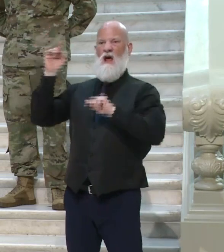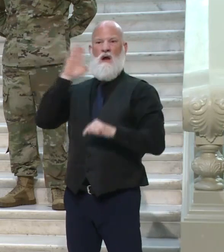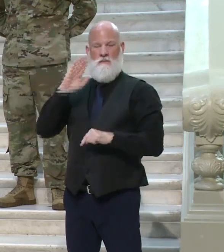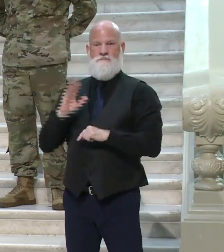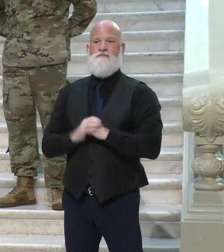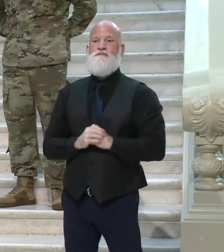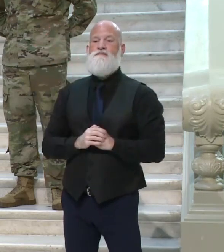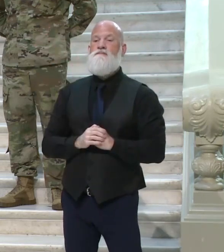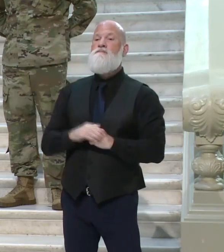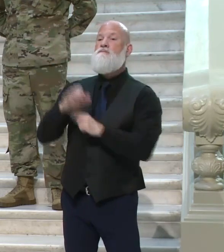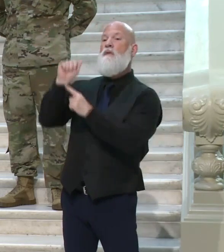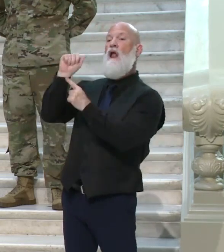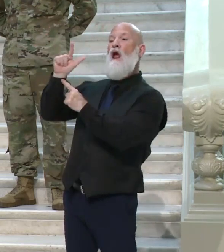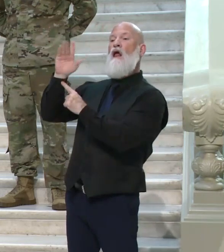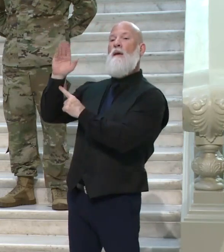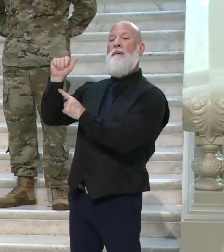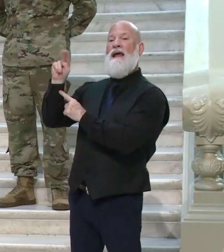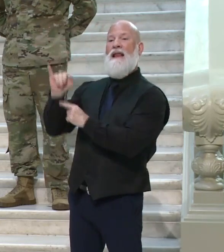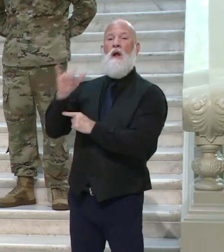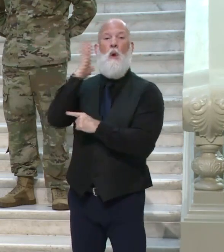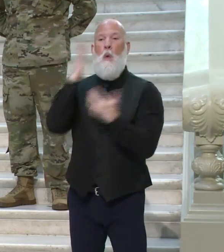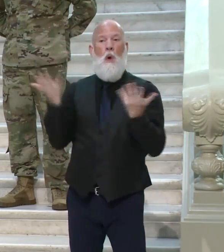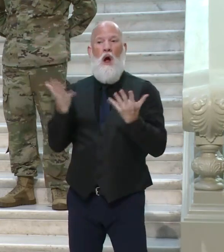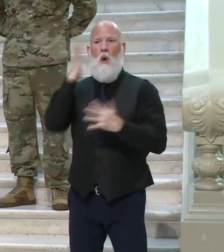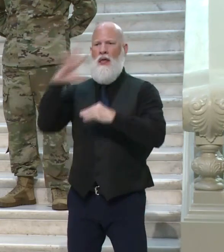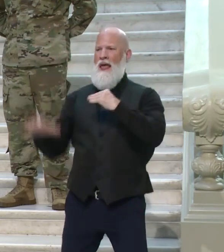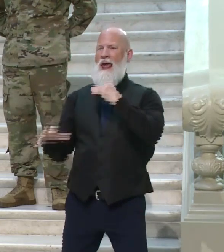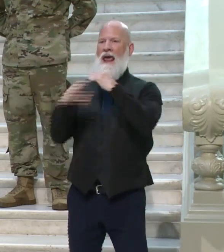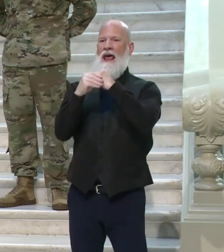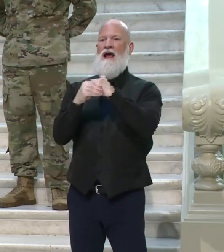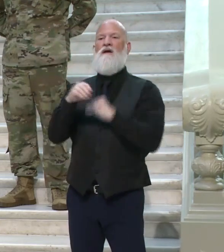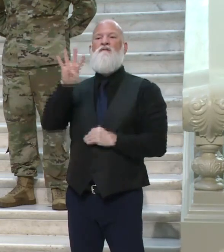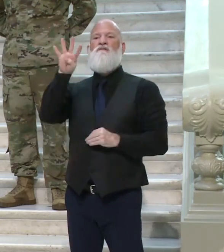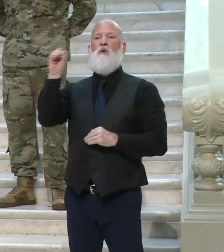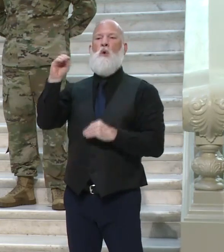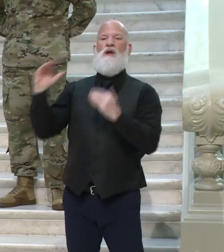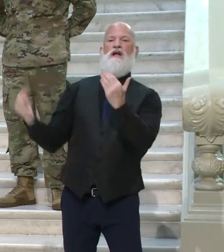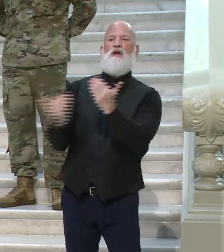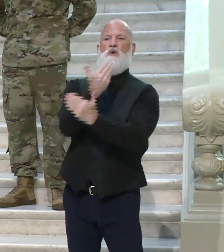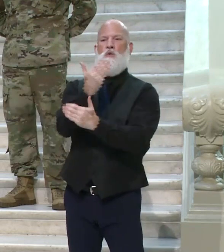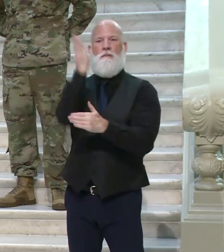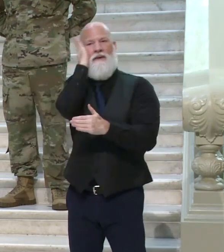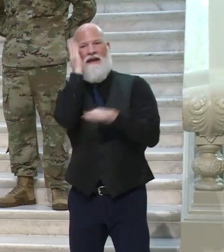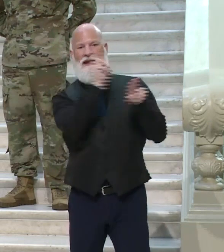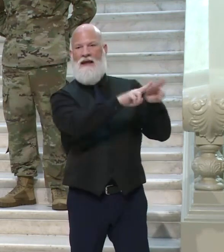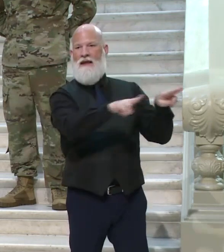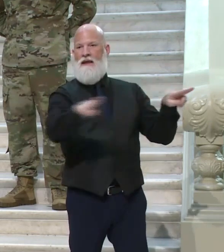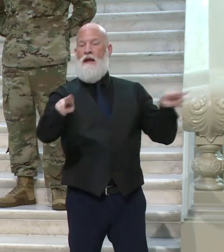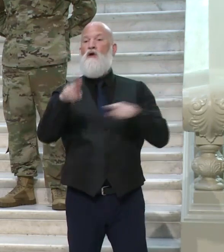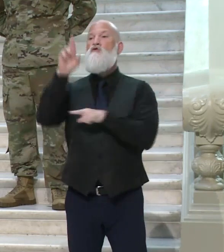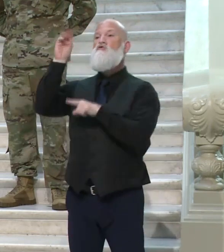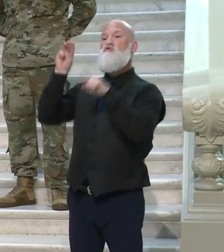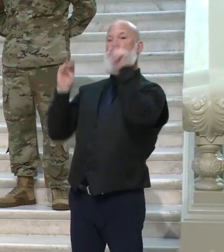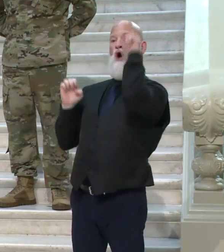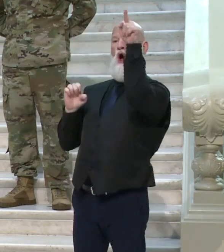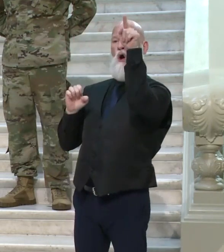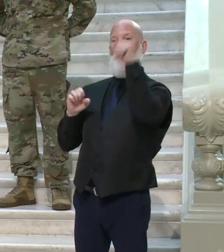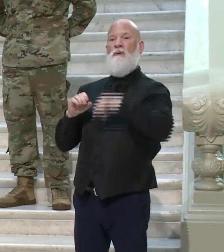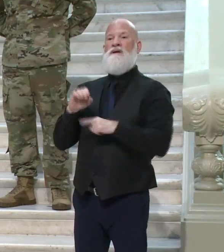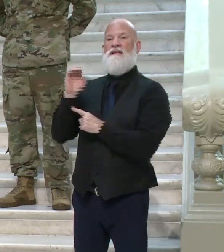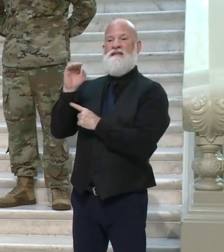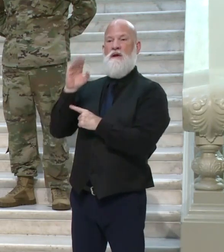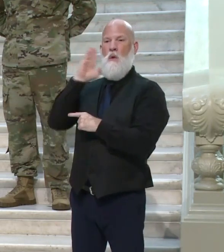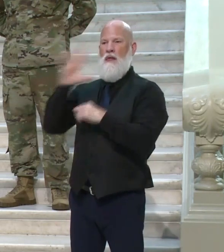hospital beds. Floyd Medical Center in Rome will gain 6 critical care beds and 14 general hospital